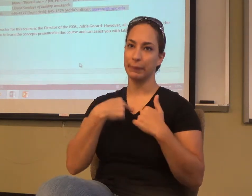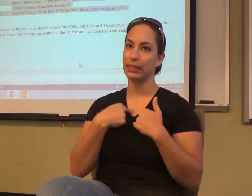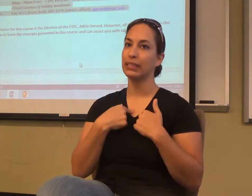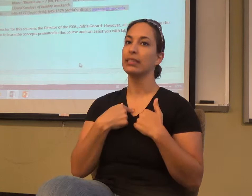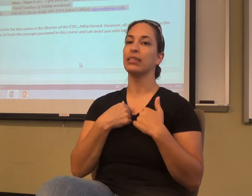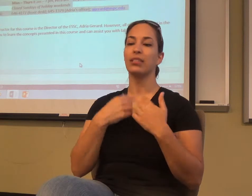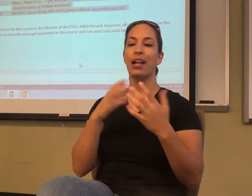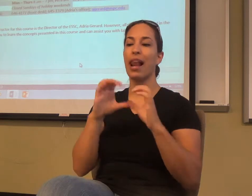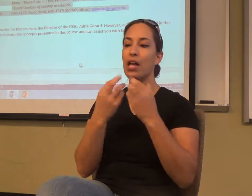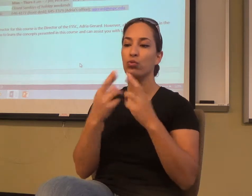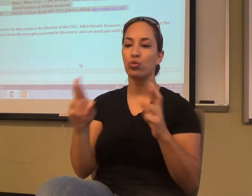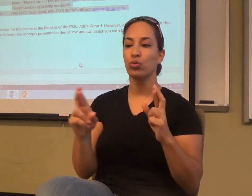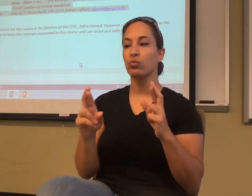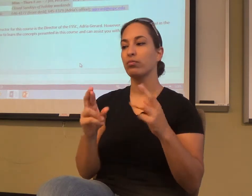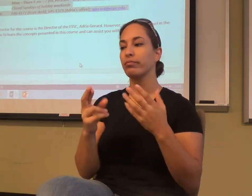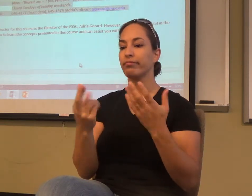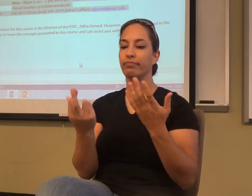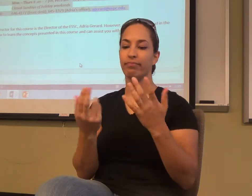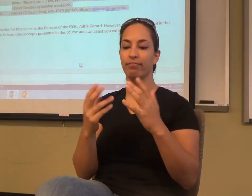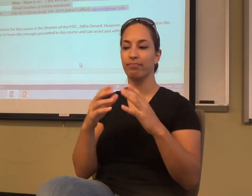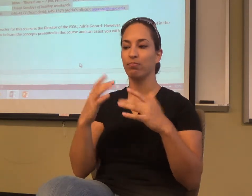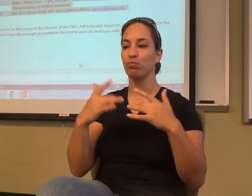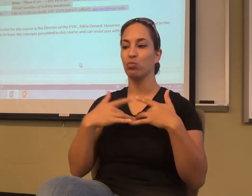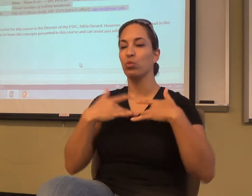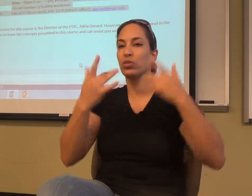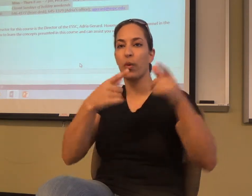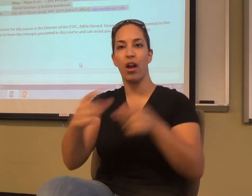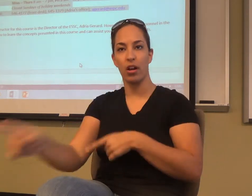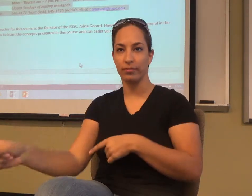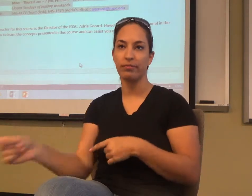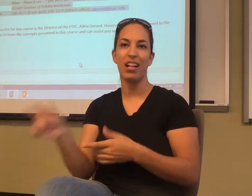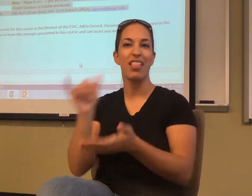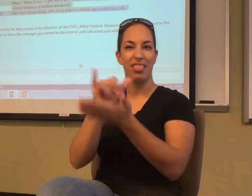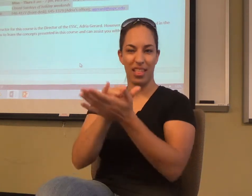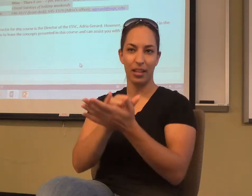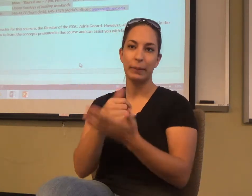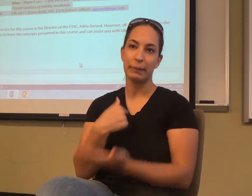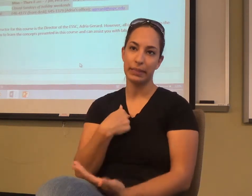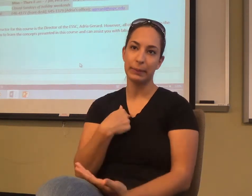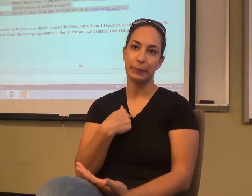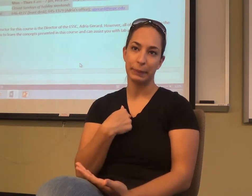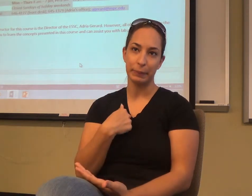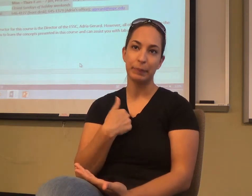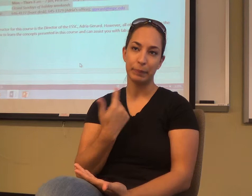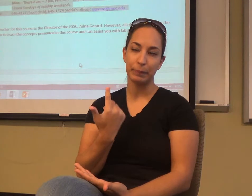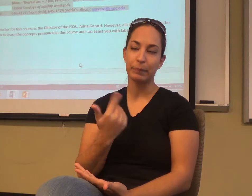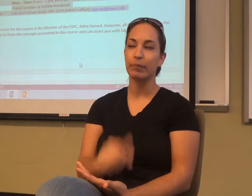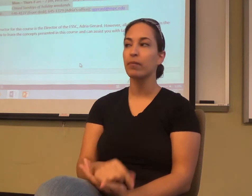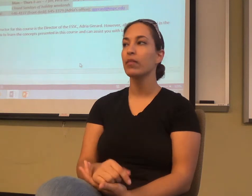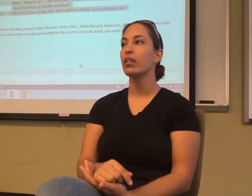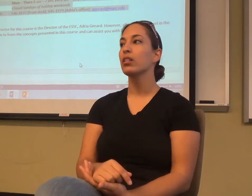classroom instructor about your lab progress. Okay. I do want to mention to you